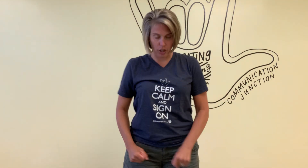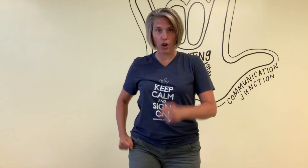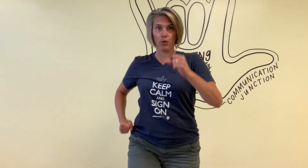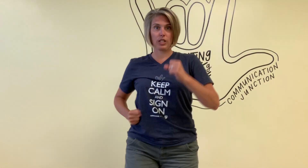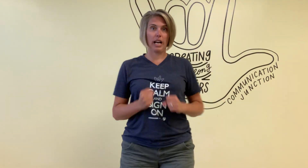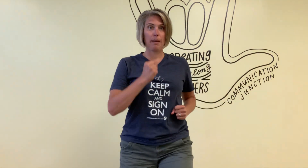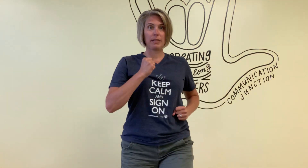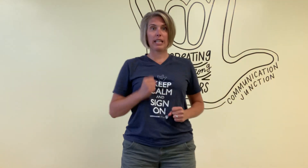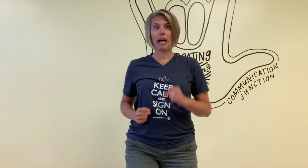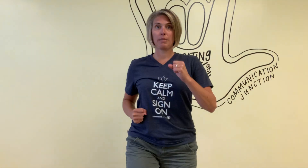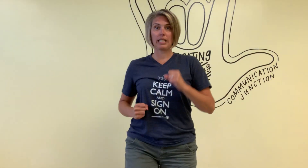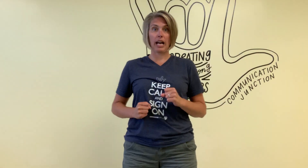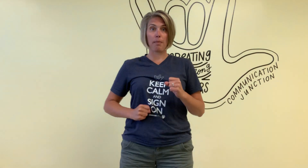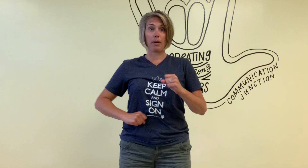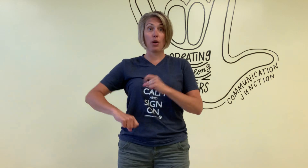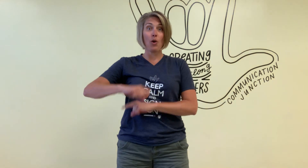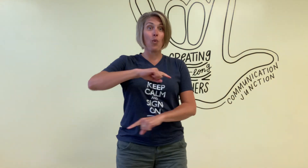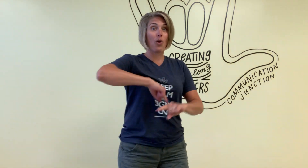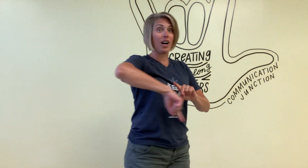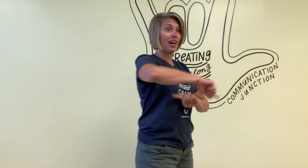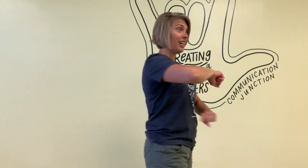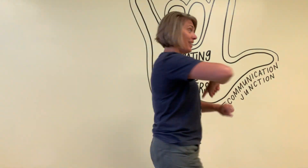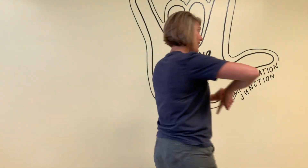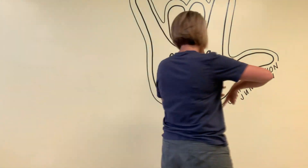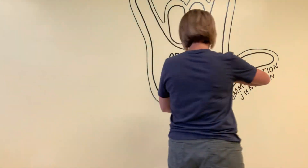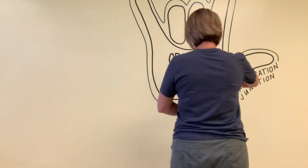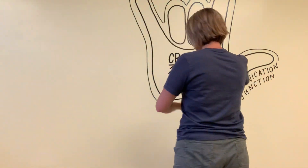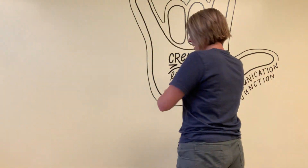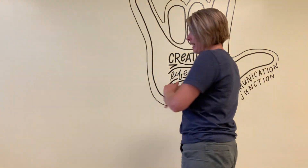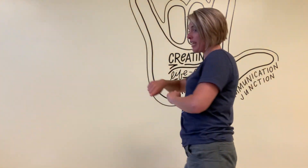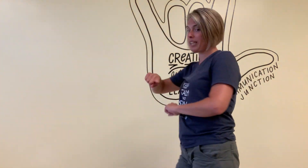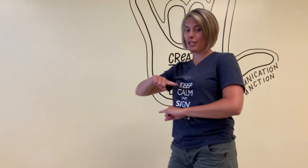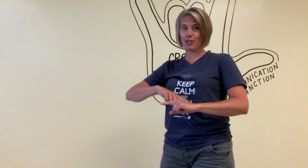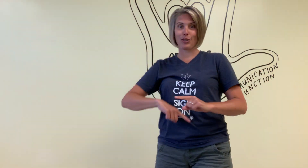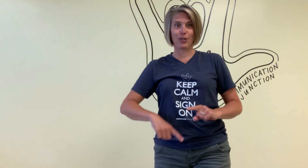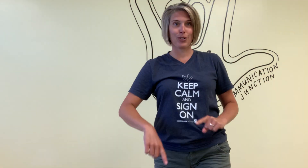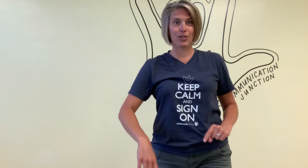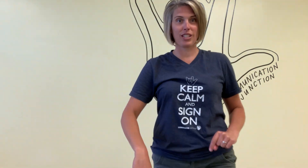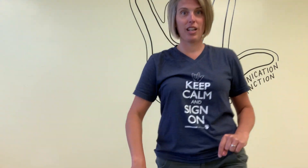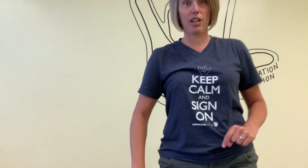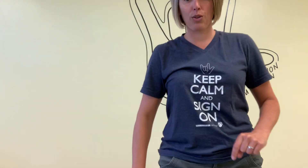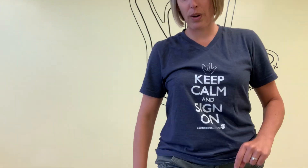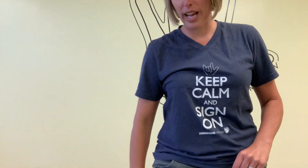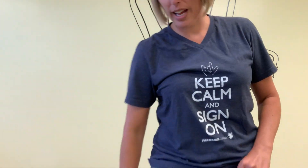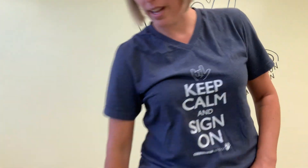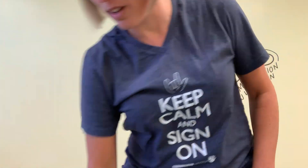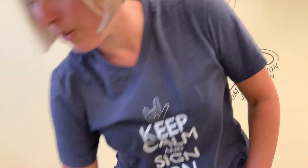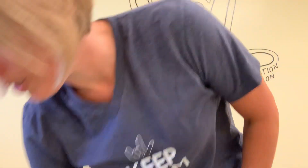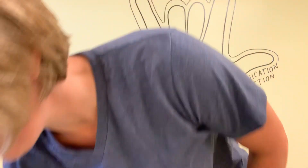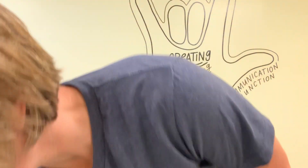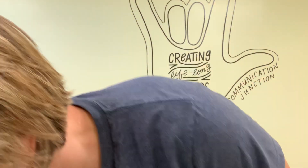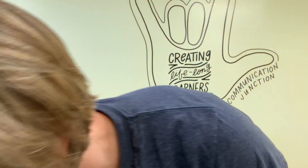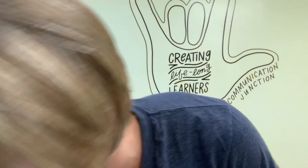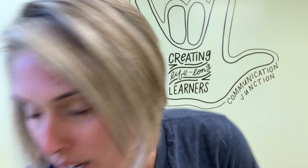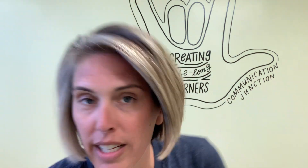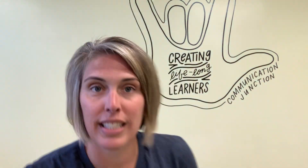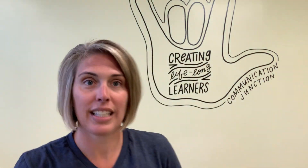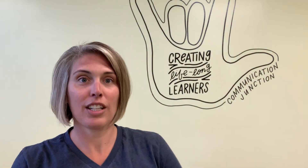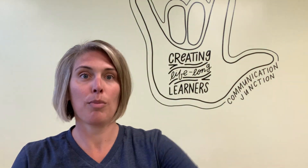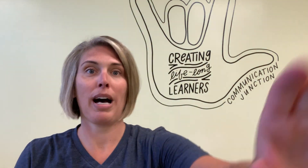go stomp, stomp, stomp. 1 little body turns around. 1 little